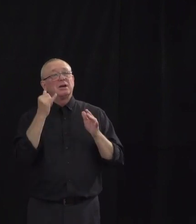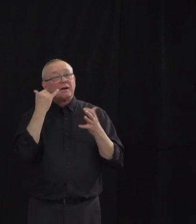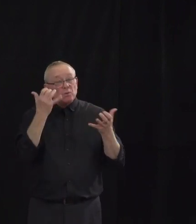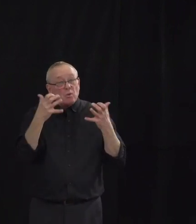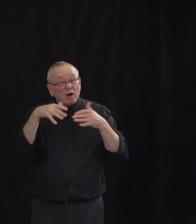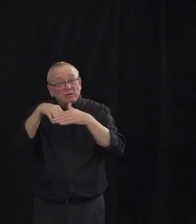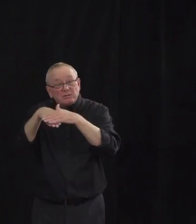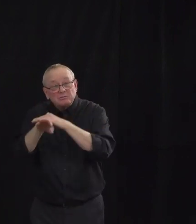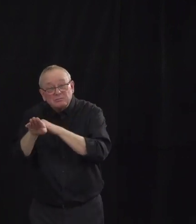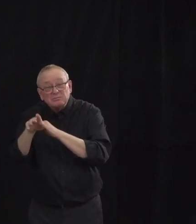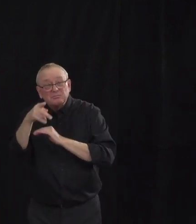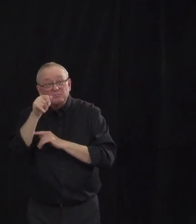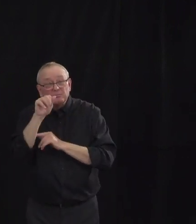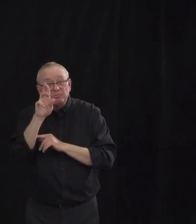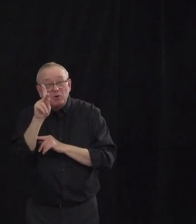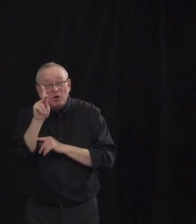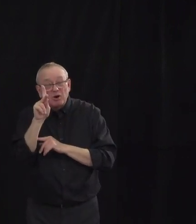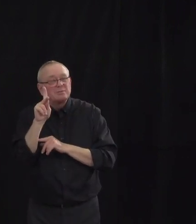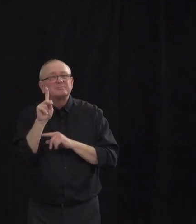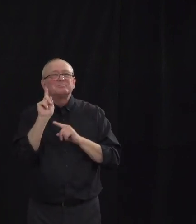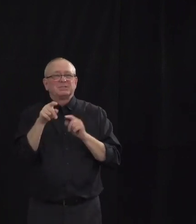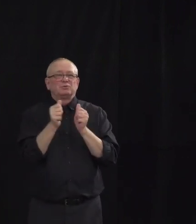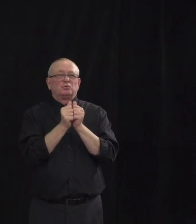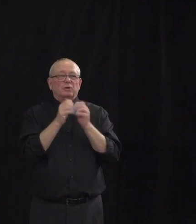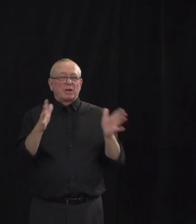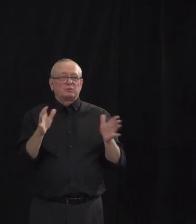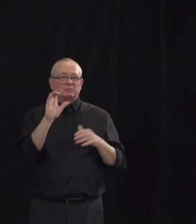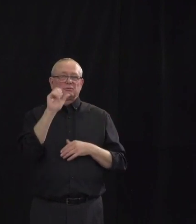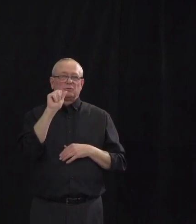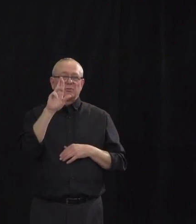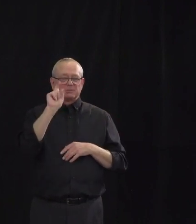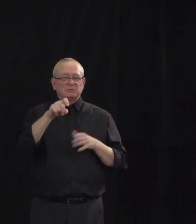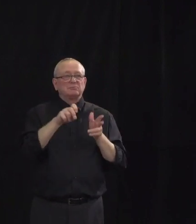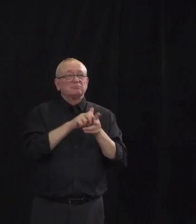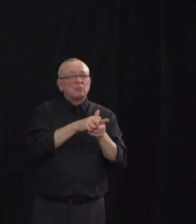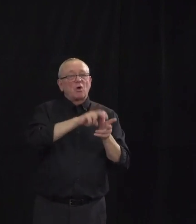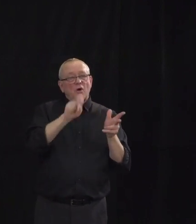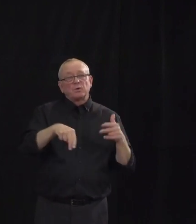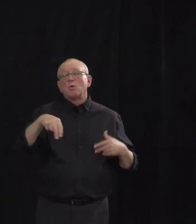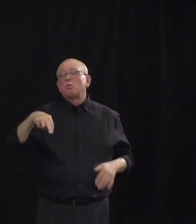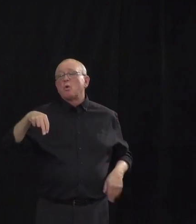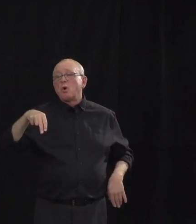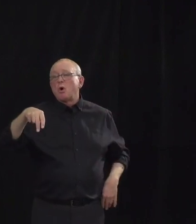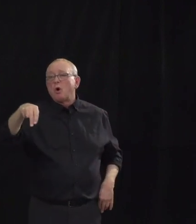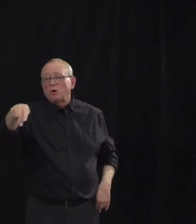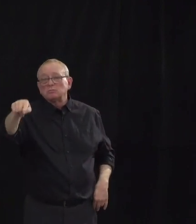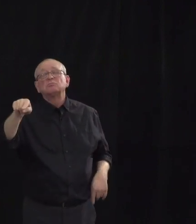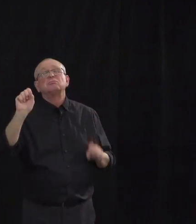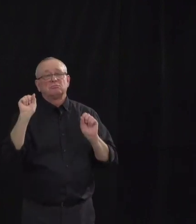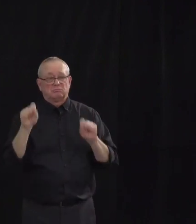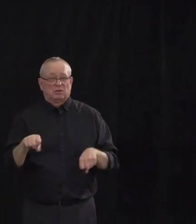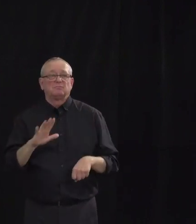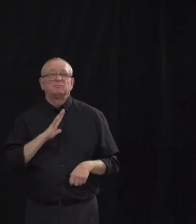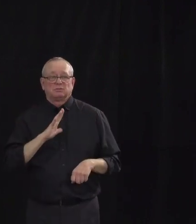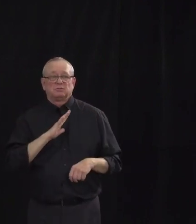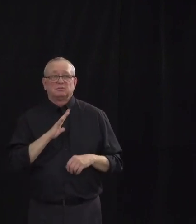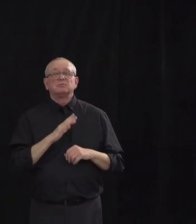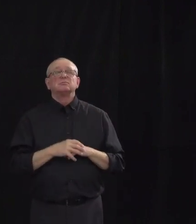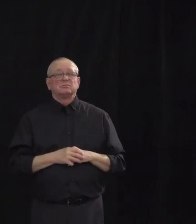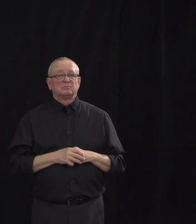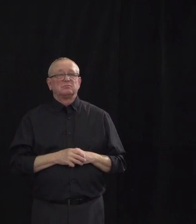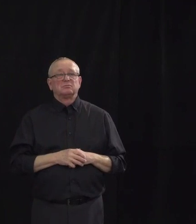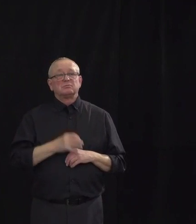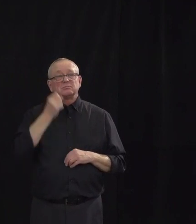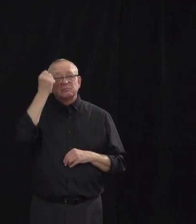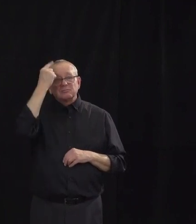remind Albertans that all of our provincial park facilities are closed and have been closed for over a week. I'm referring to washrooms, structures, education